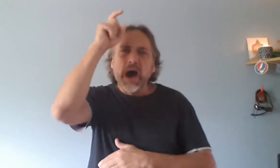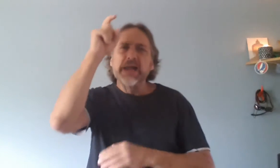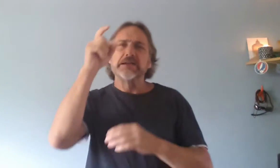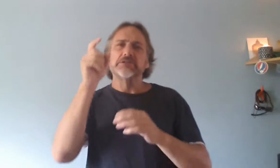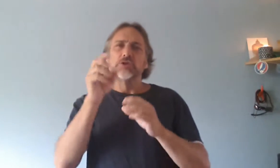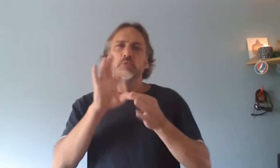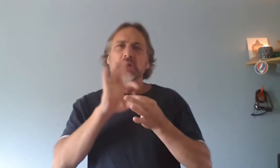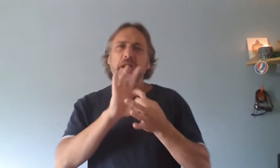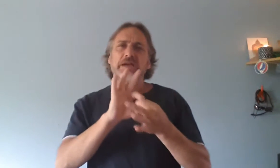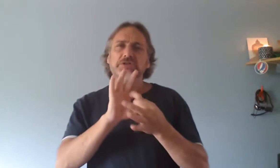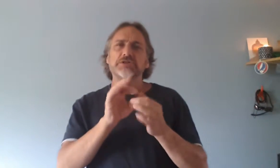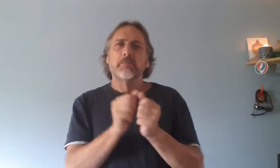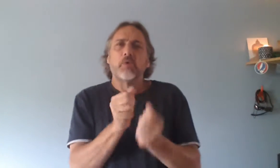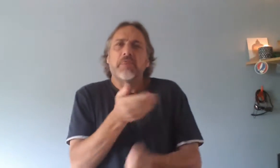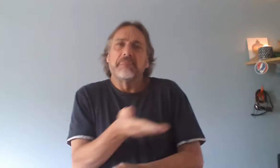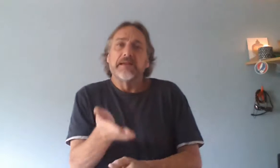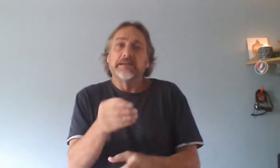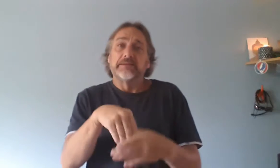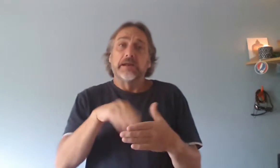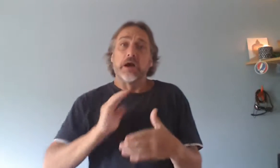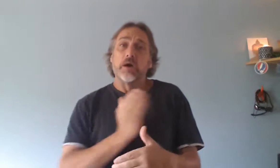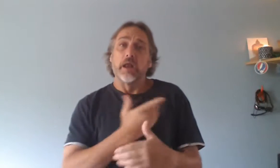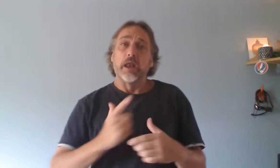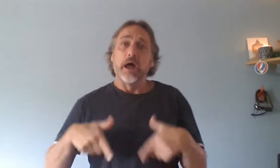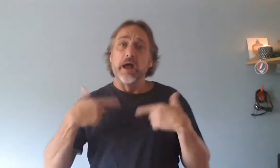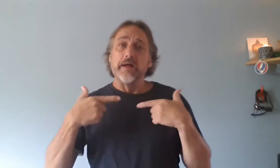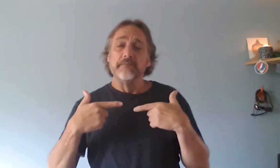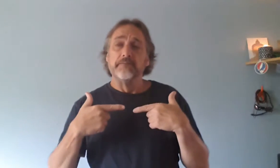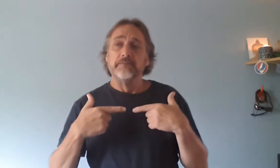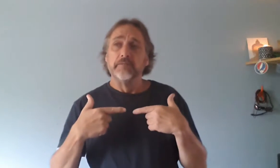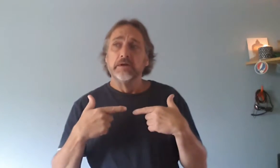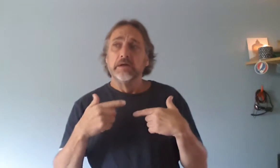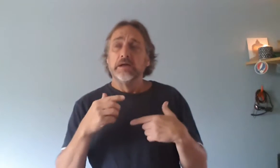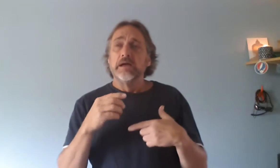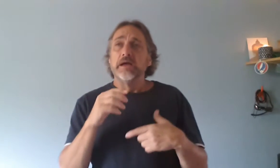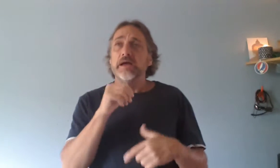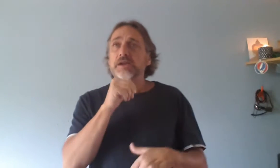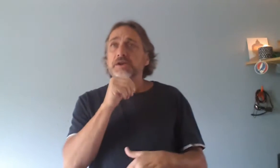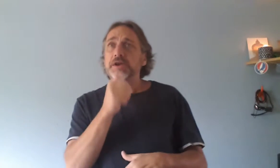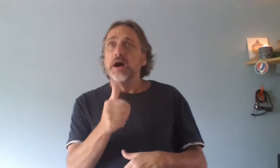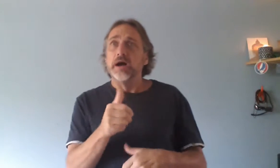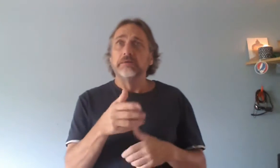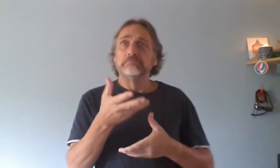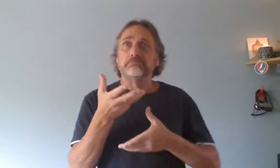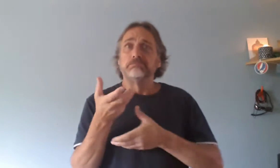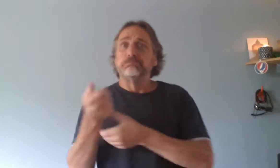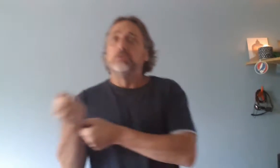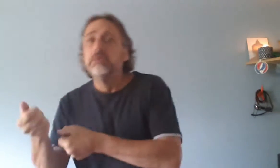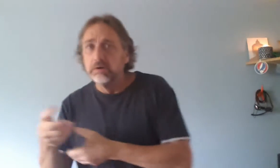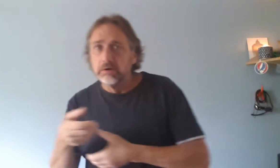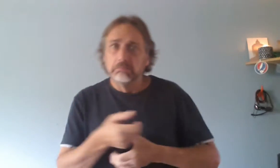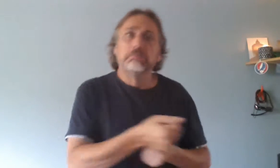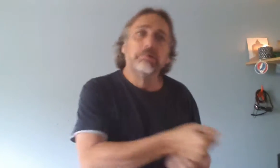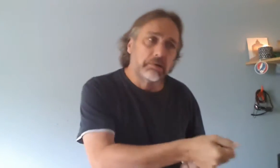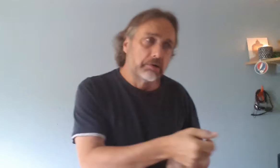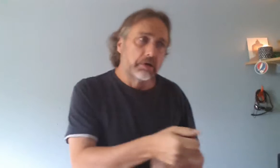our lives than being at the mercy, say, of our own emotional reactions and crazy thoughts and fears and so